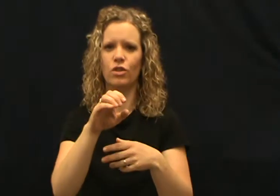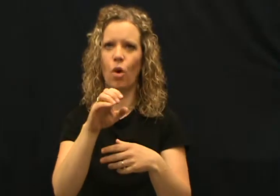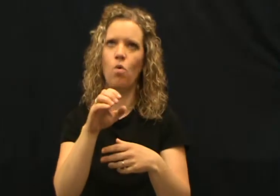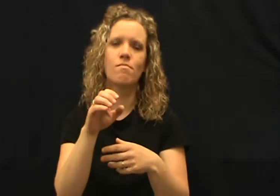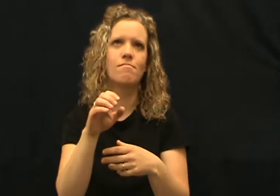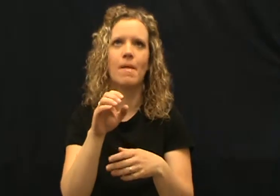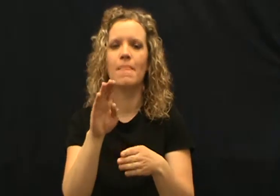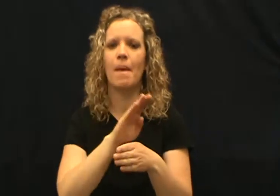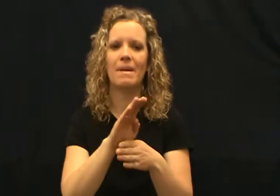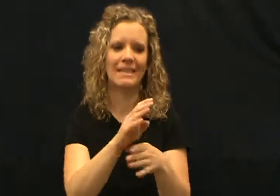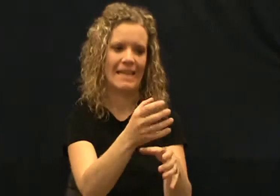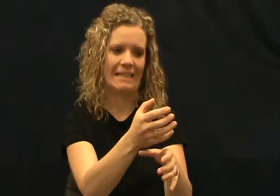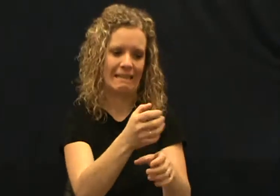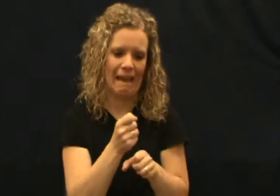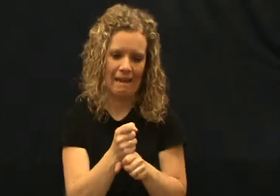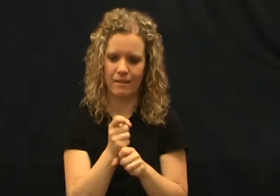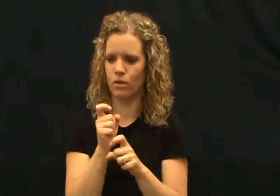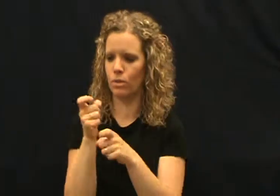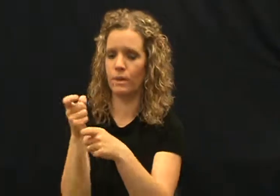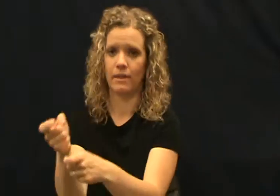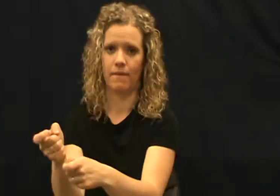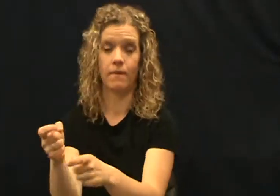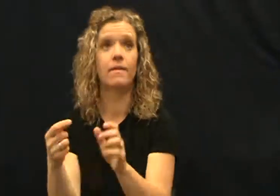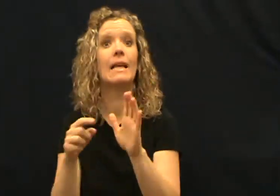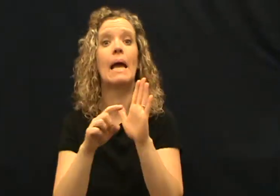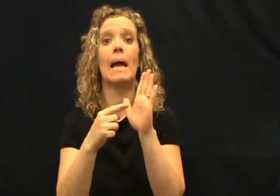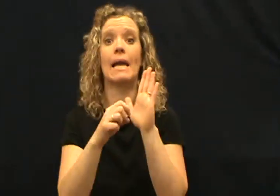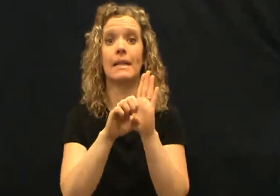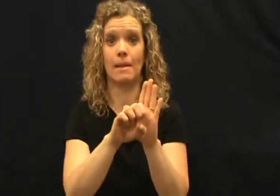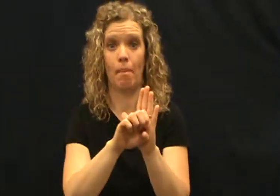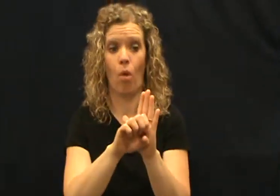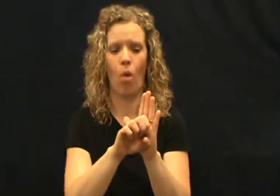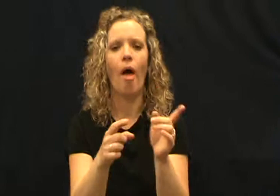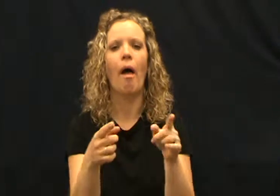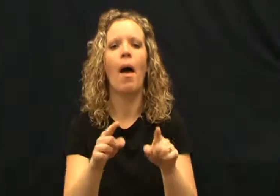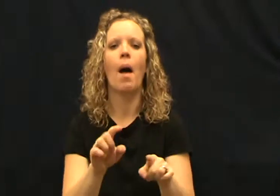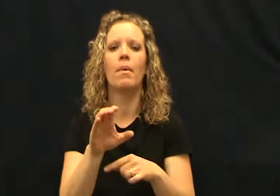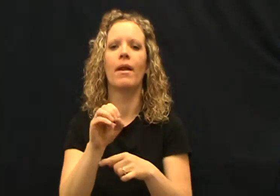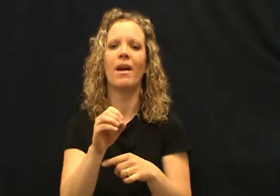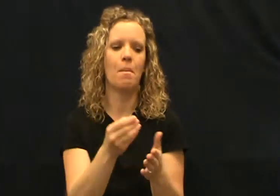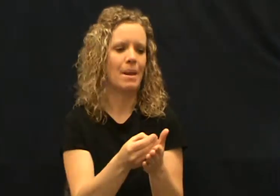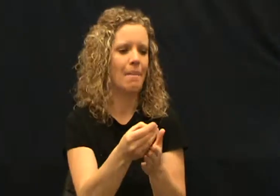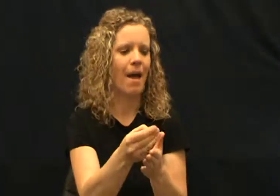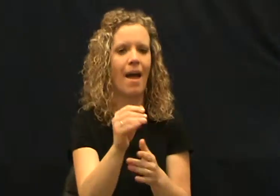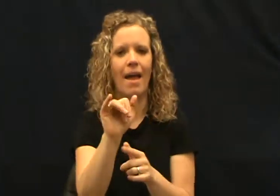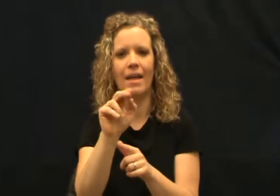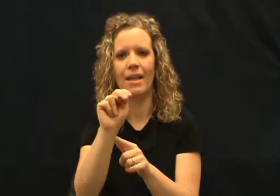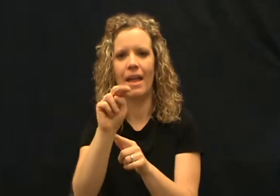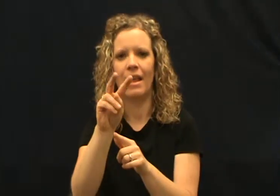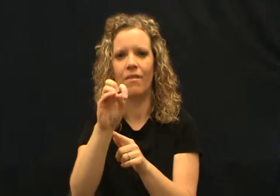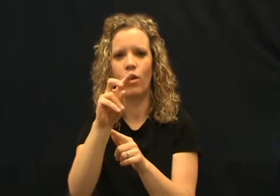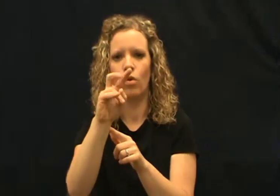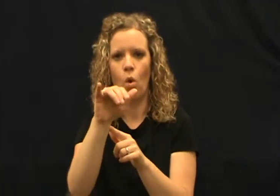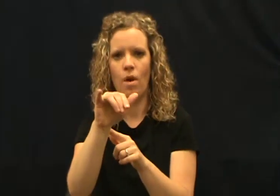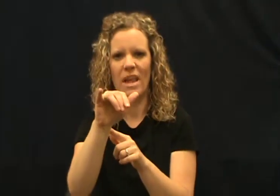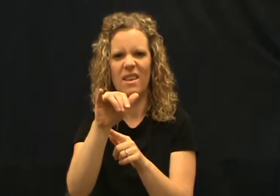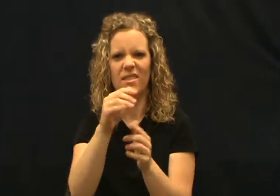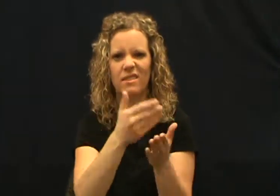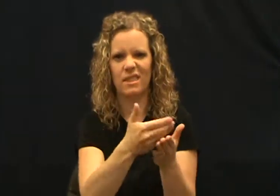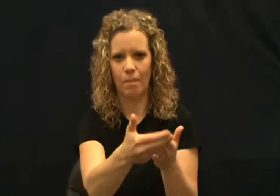and gives something. For example, if a company buys inventory, that's an asset. In order to buy inventory, they either